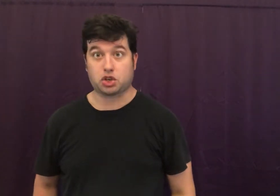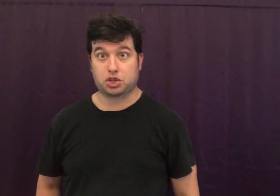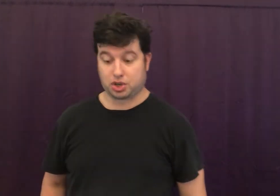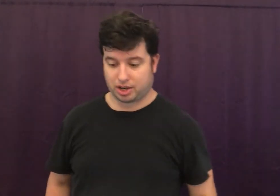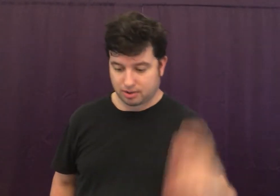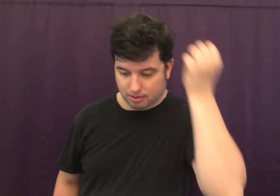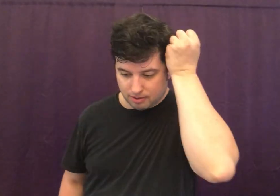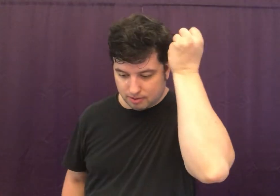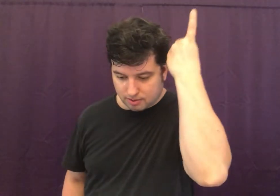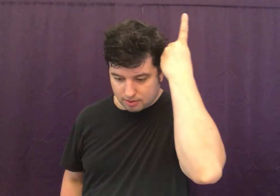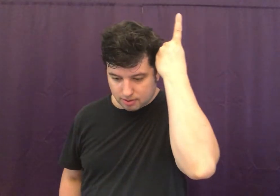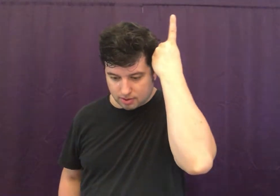understood.